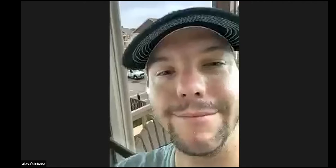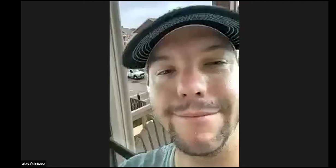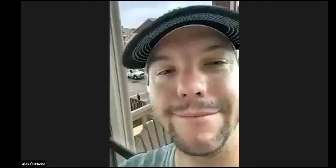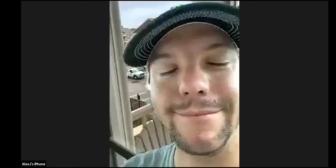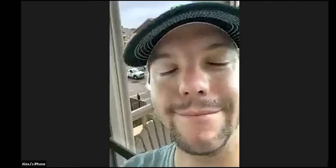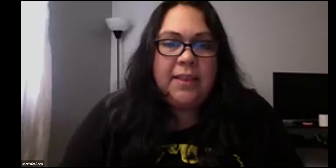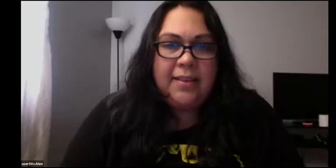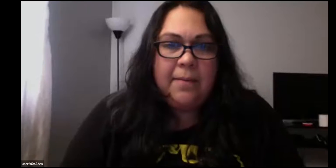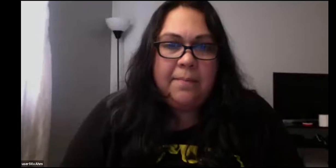forest or something like that.